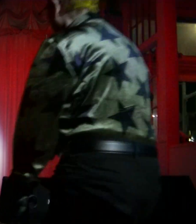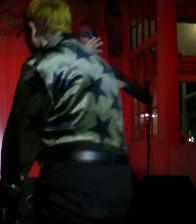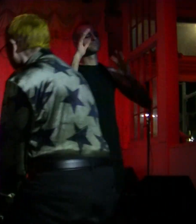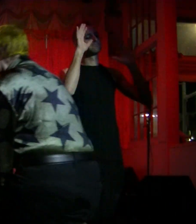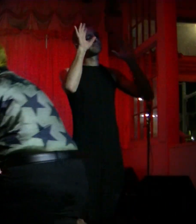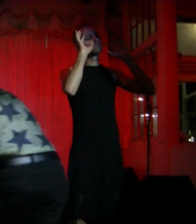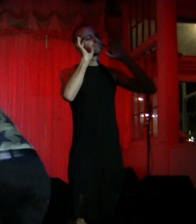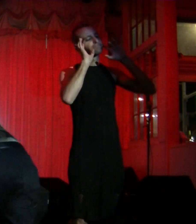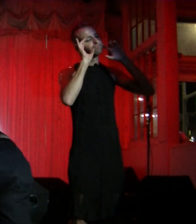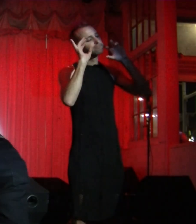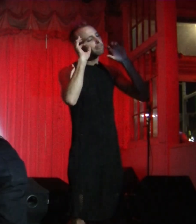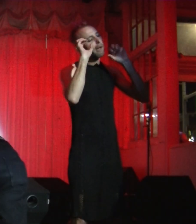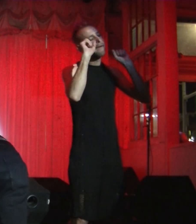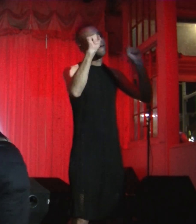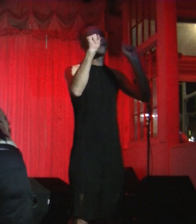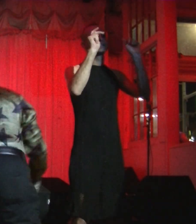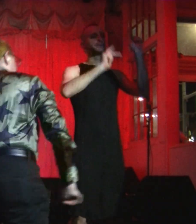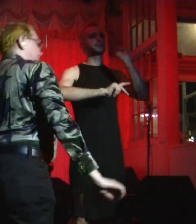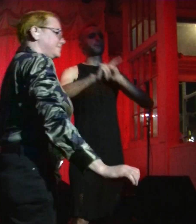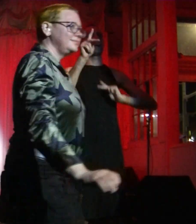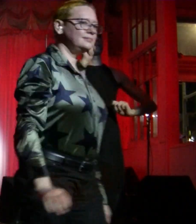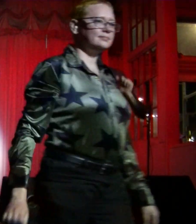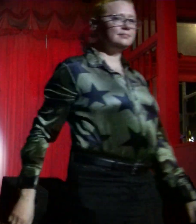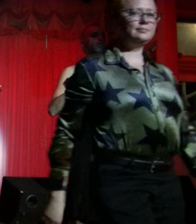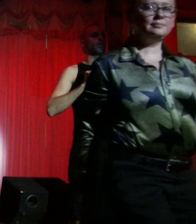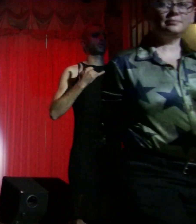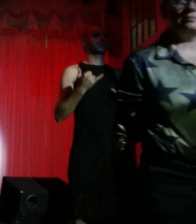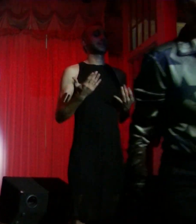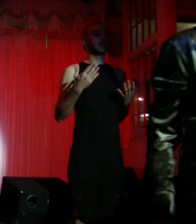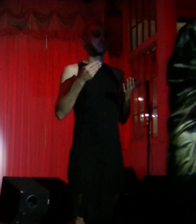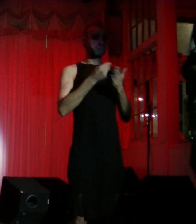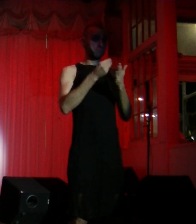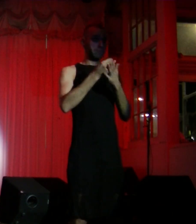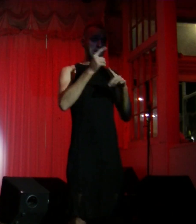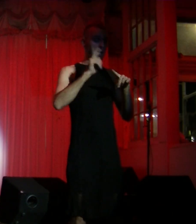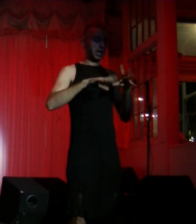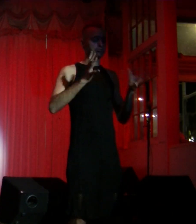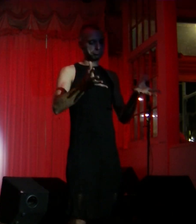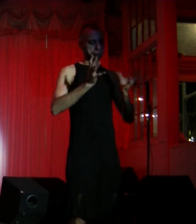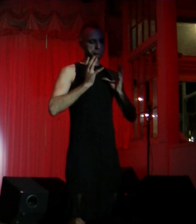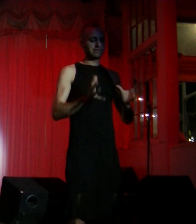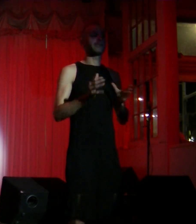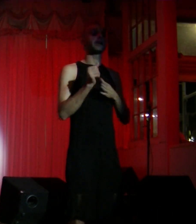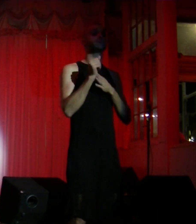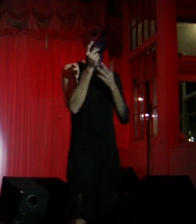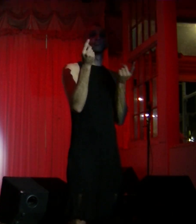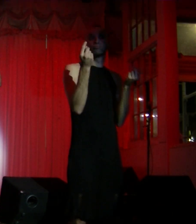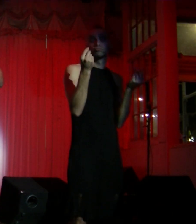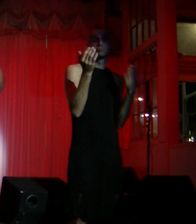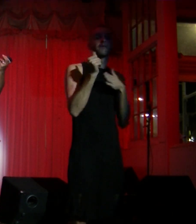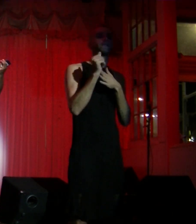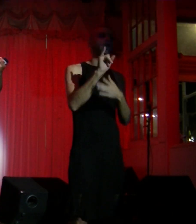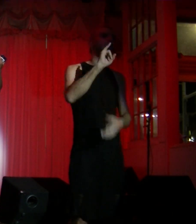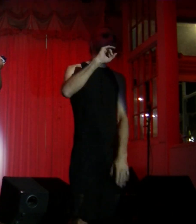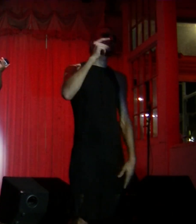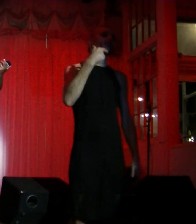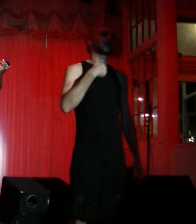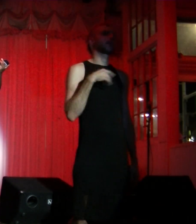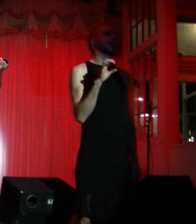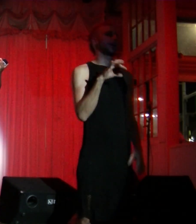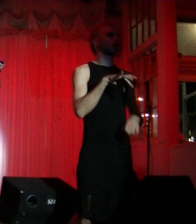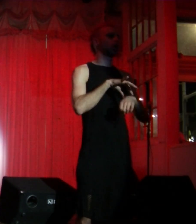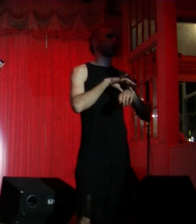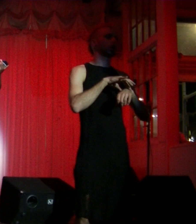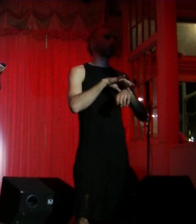folks that have come up today. A non-monetary way you can support me is just following me online. I'm at